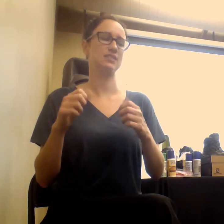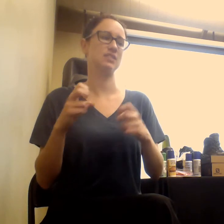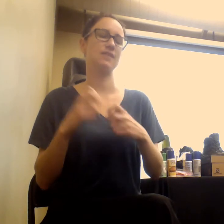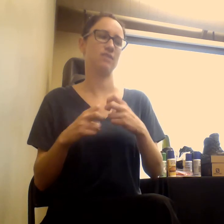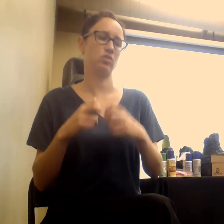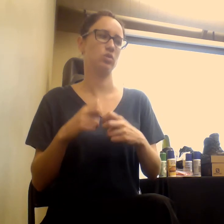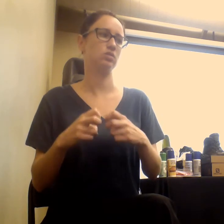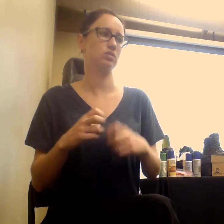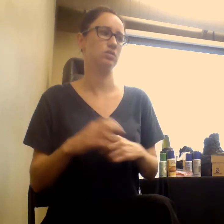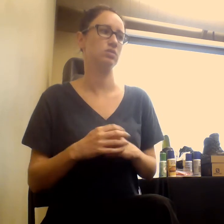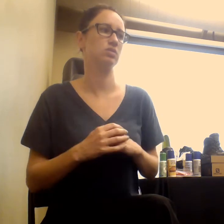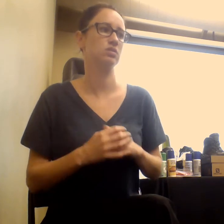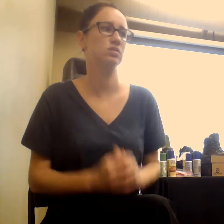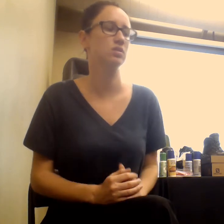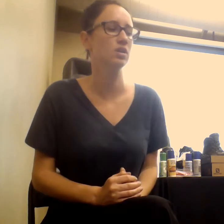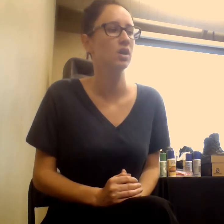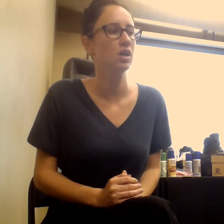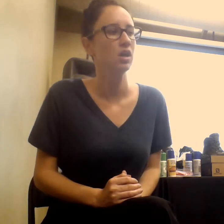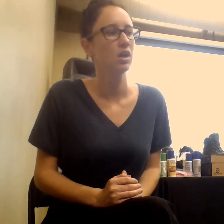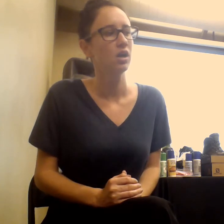so you got that one. Oh, you